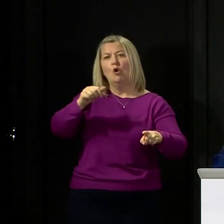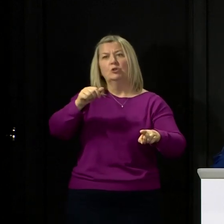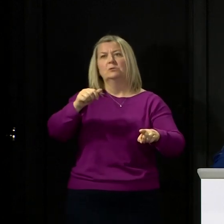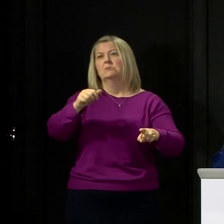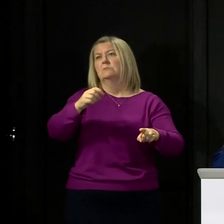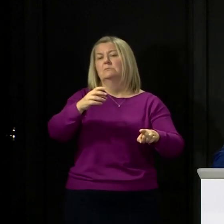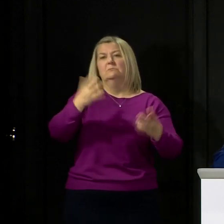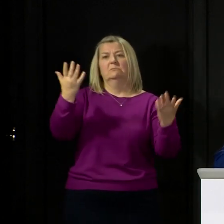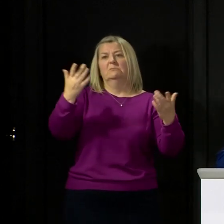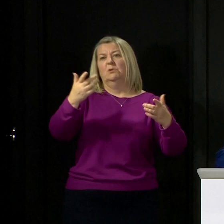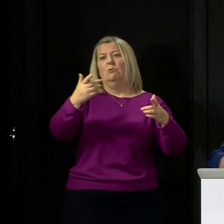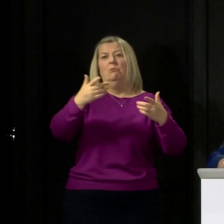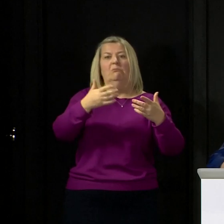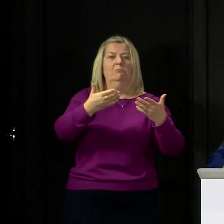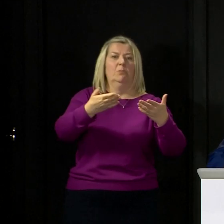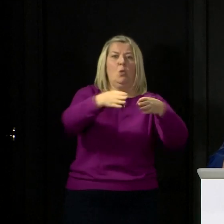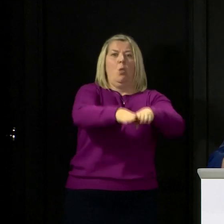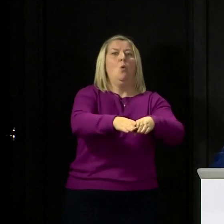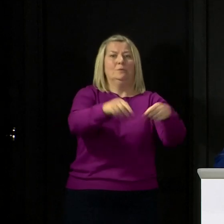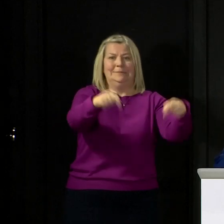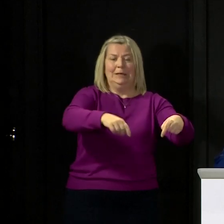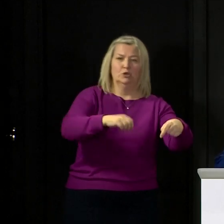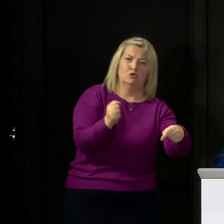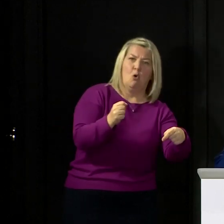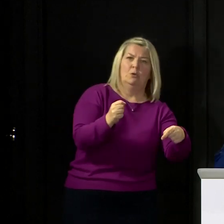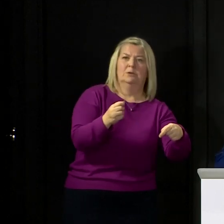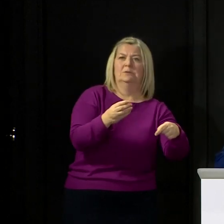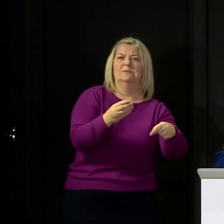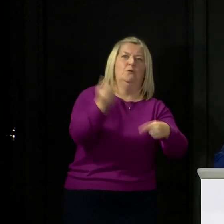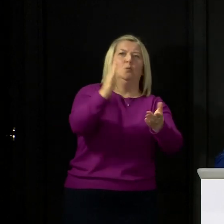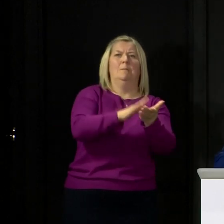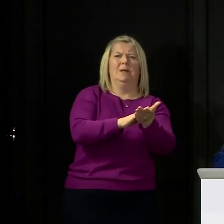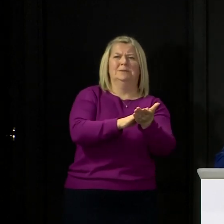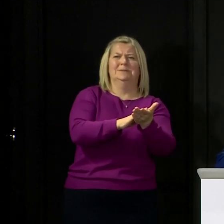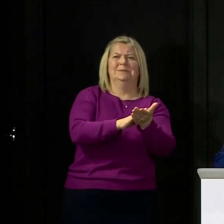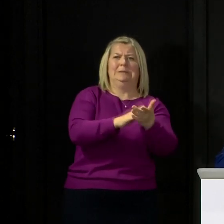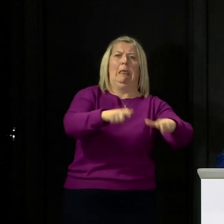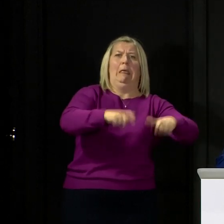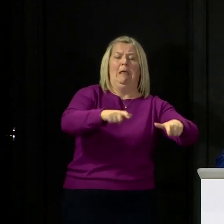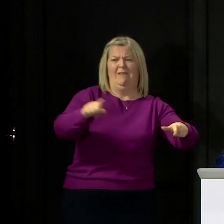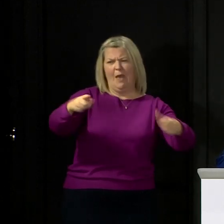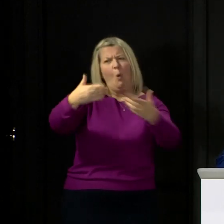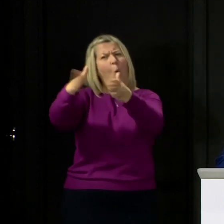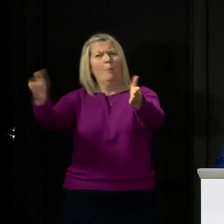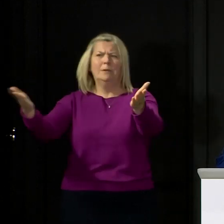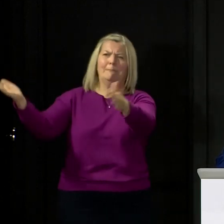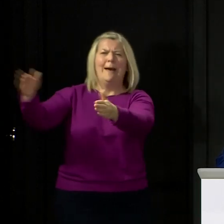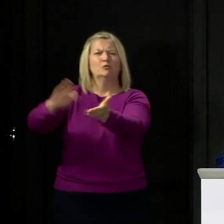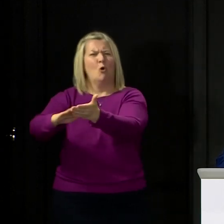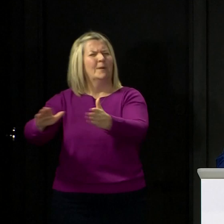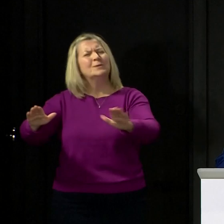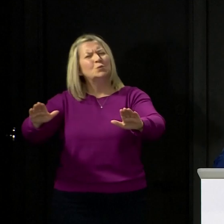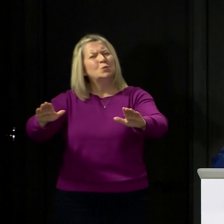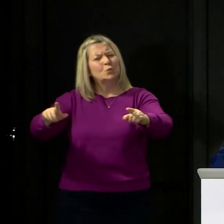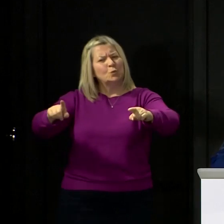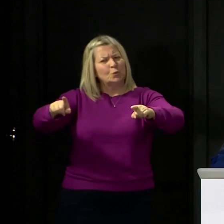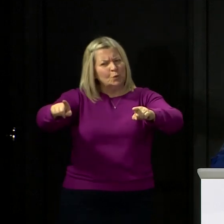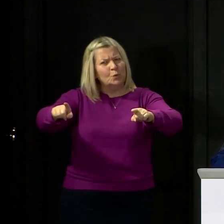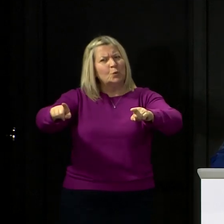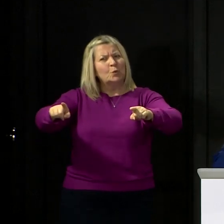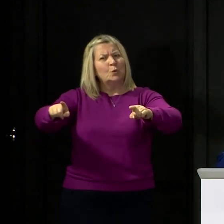I certainly hope we're not talking about, you know, months of a difference here. These are likely to be quite fine margins